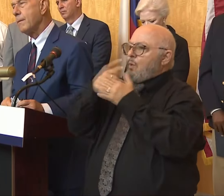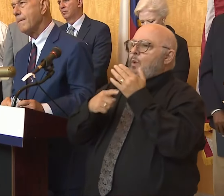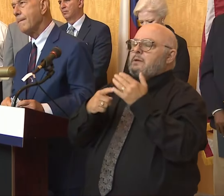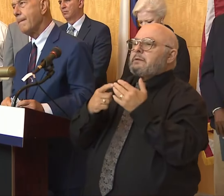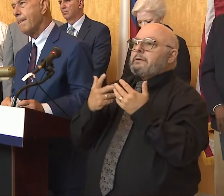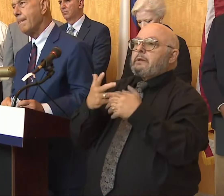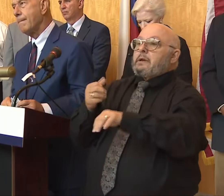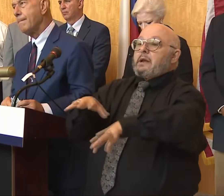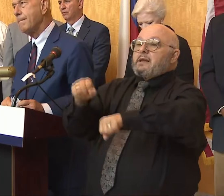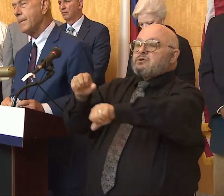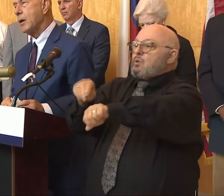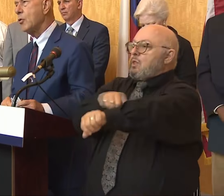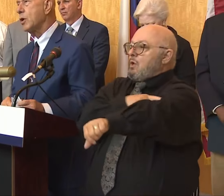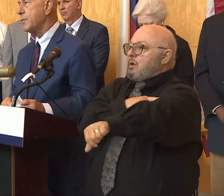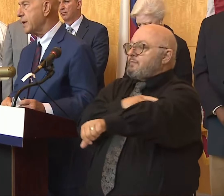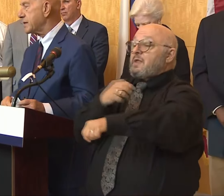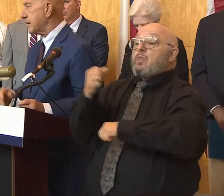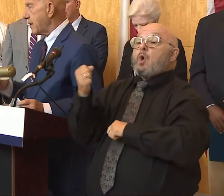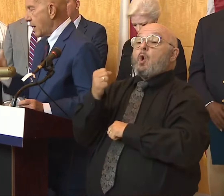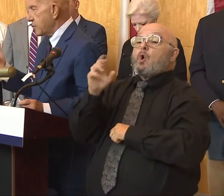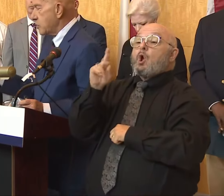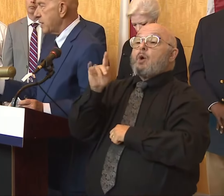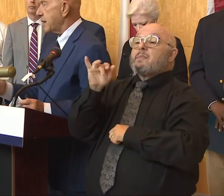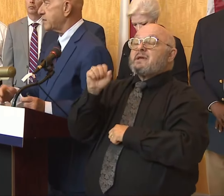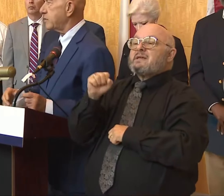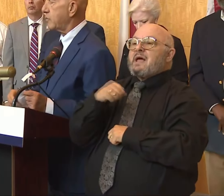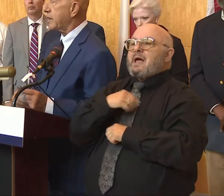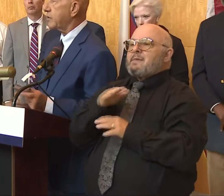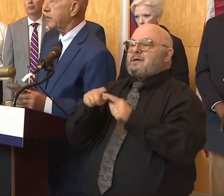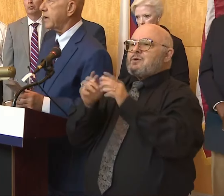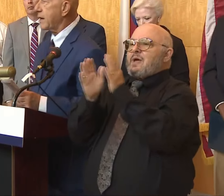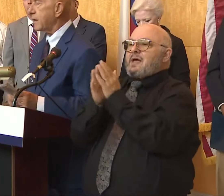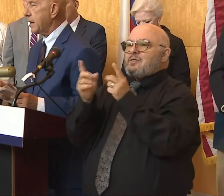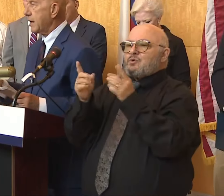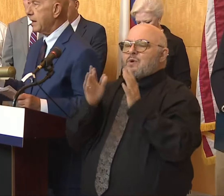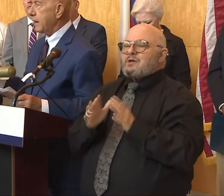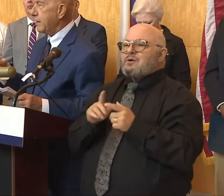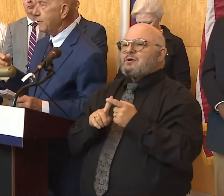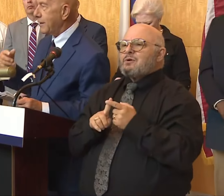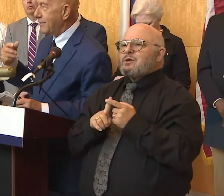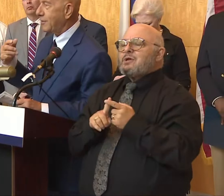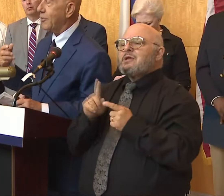is and what's being done to make holdup is, and I was going to ask the director to kind of,